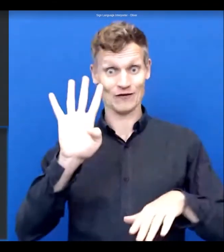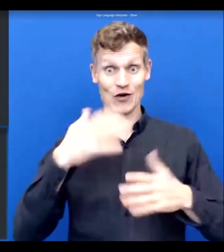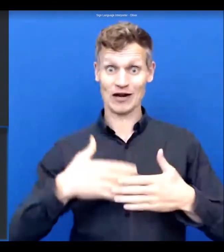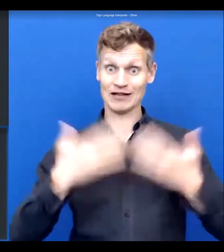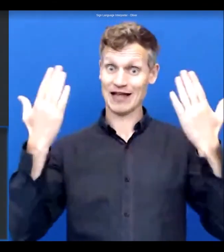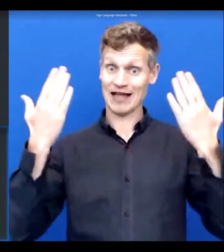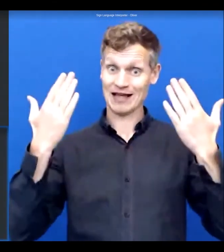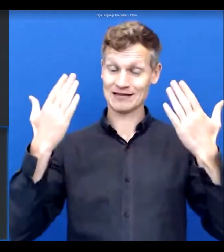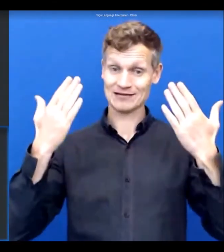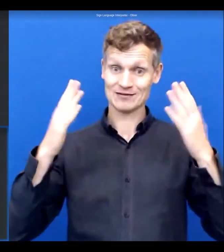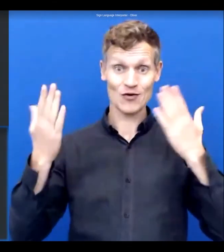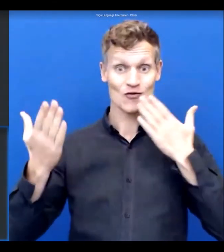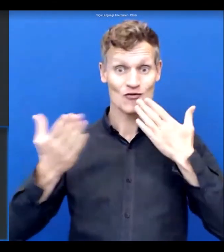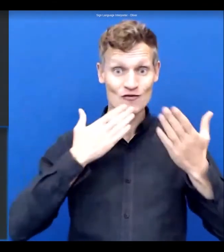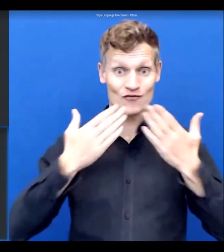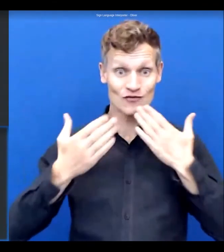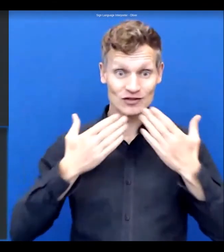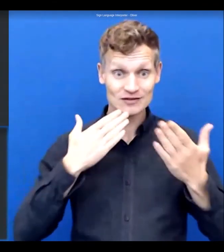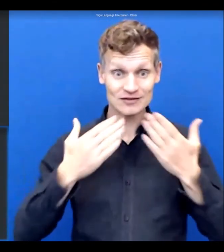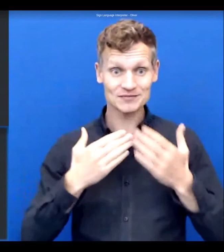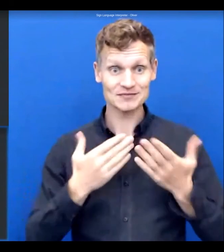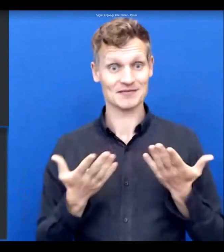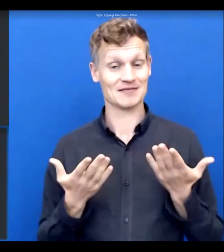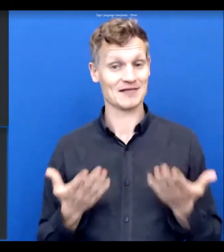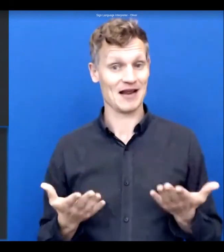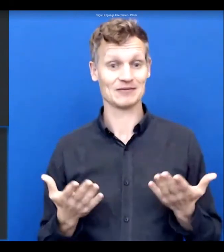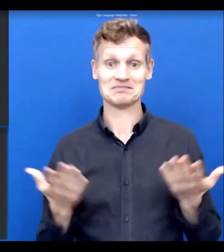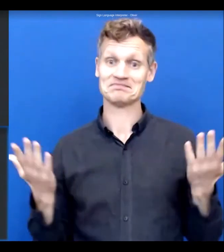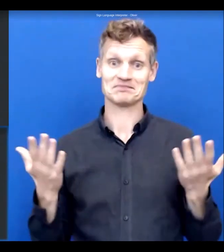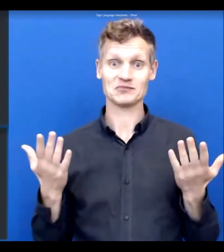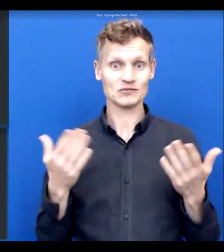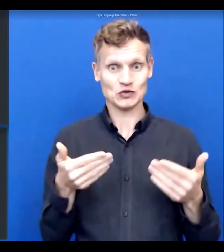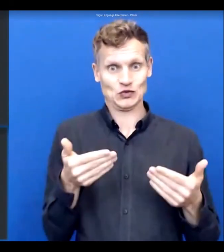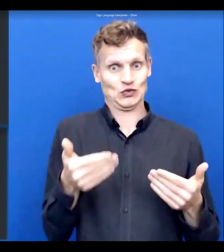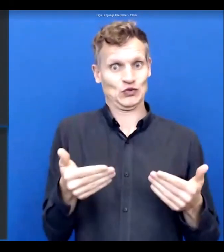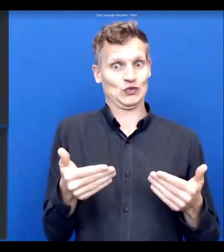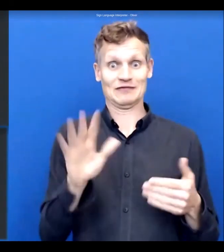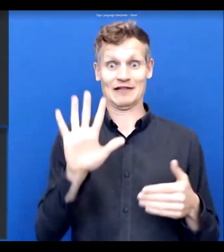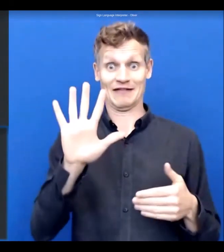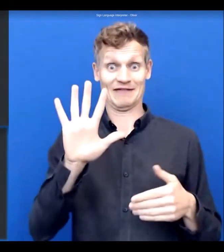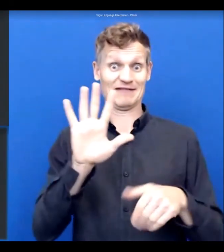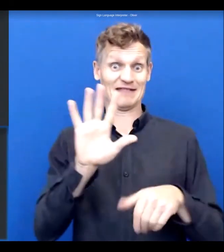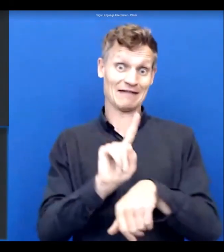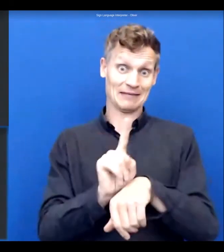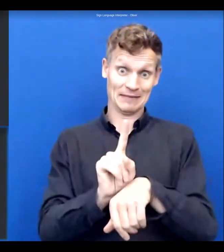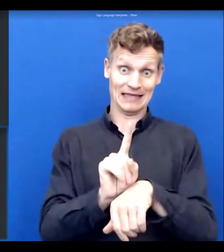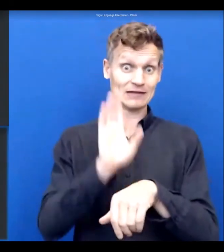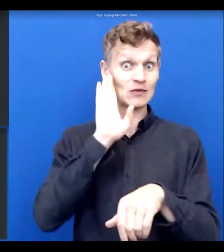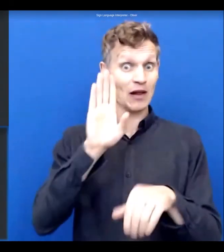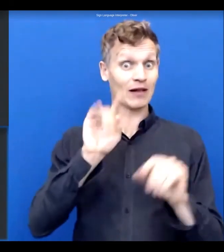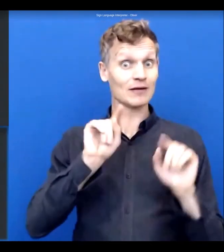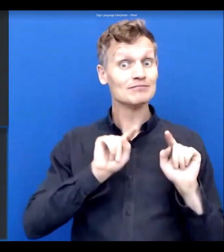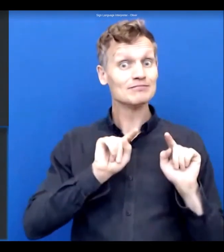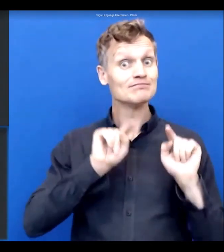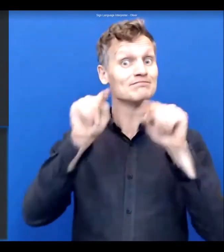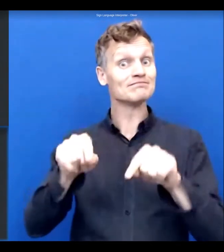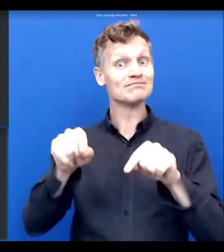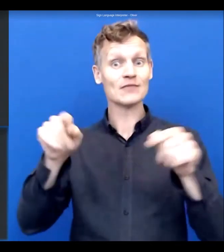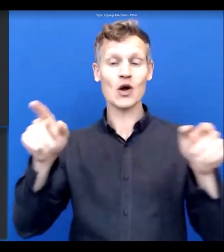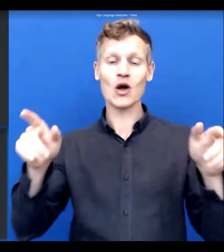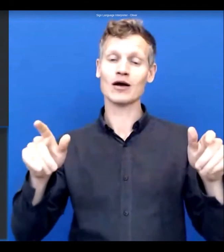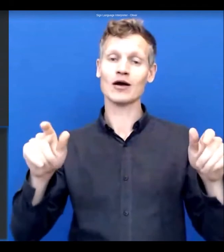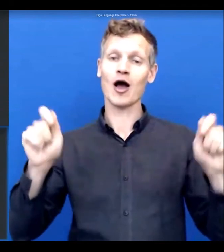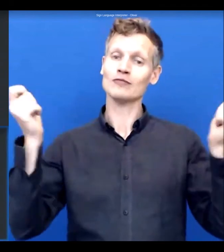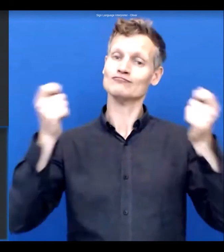project. Now, actually in about 5 minutes, we are going to have the closing plenary that